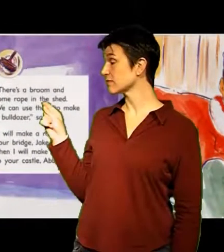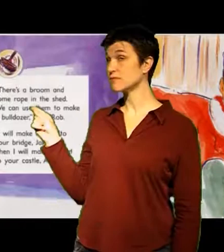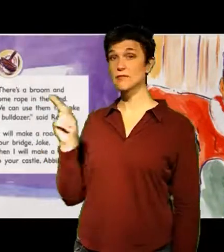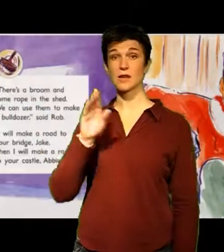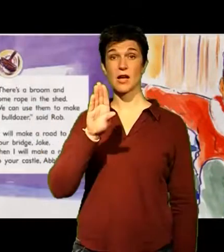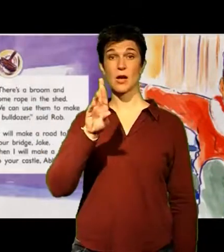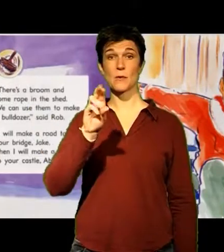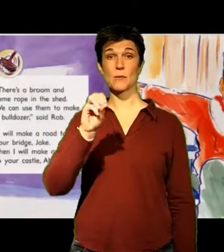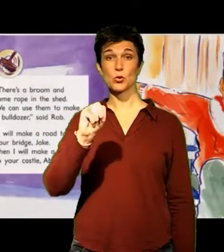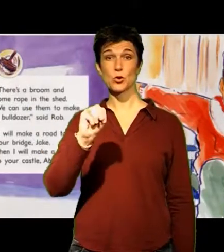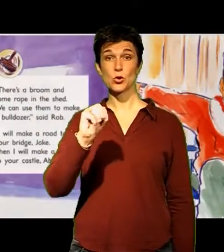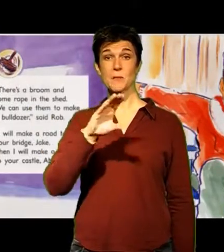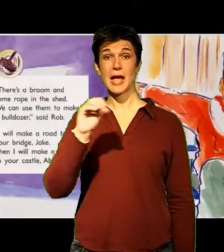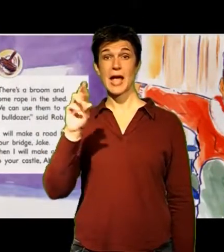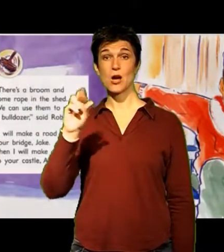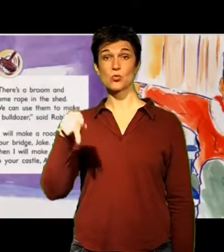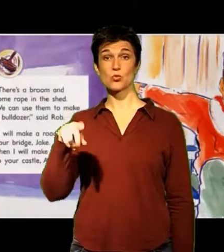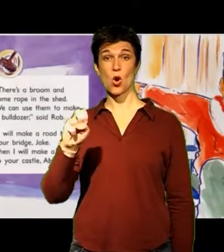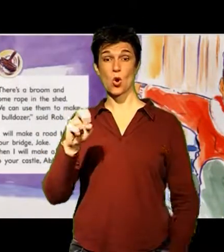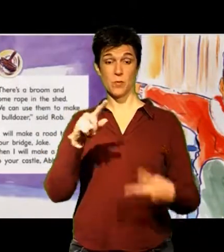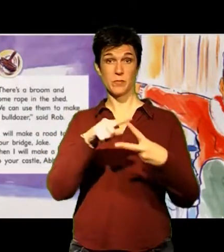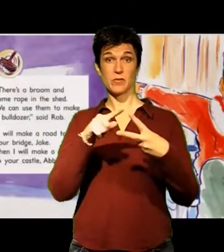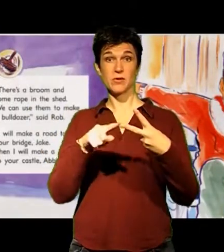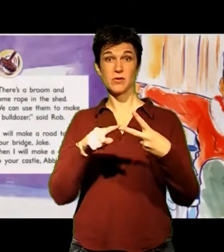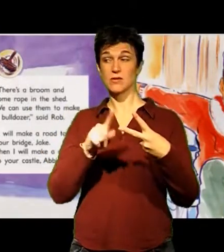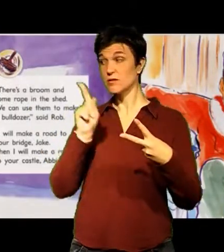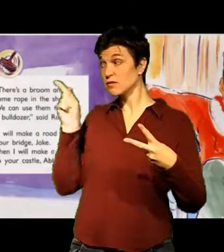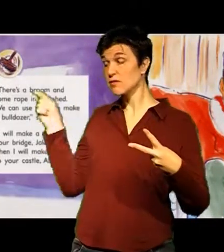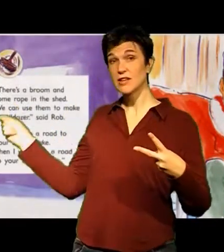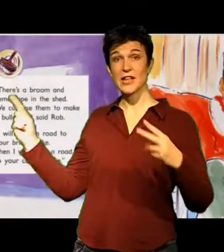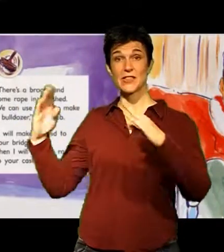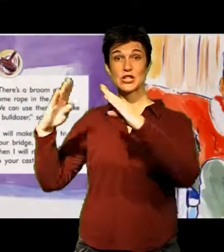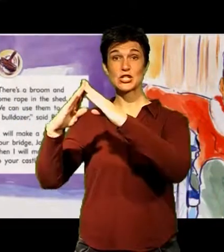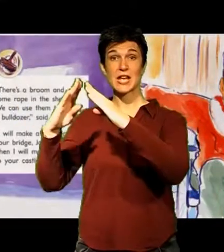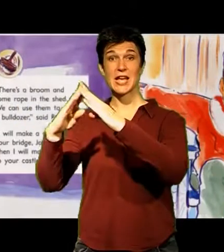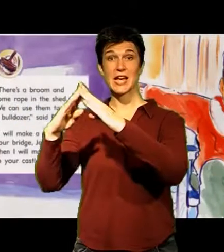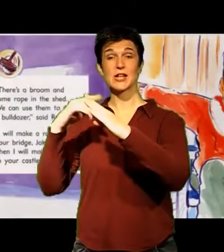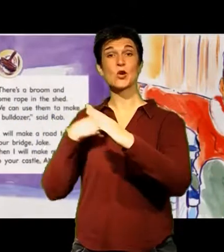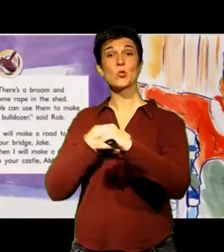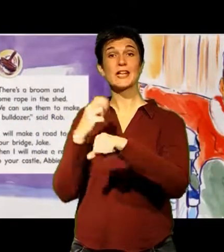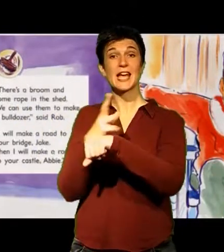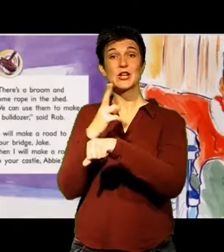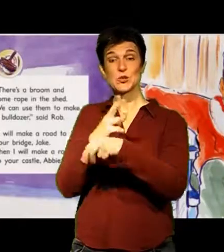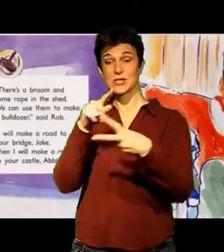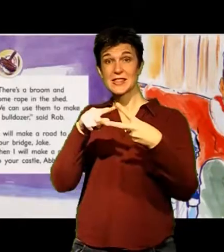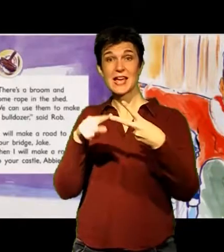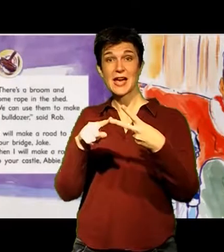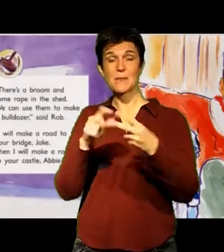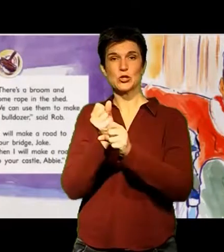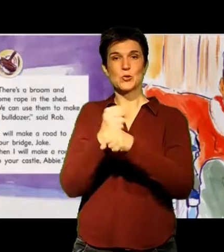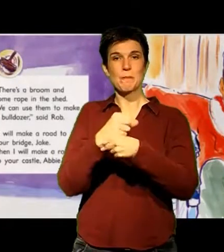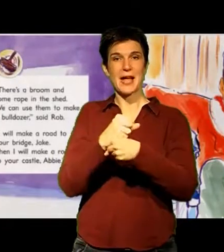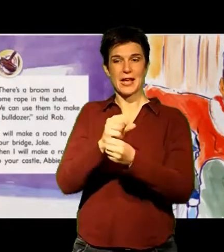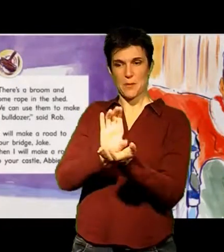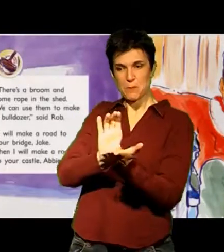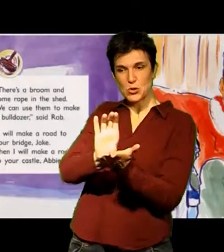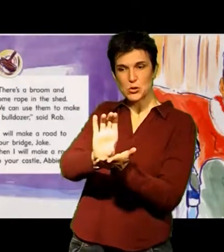There's a broom and some rope in the shed. We can use them to make a bulldozer, said Rob.